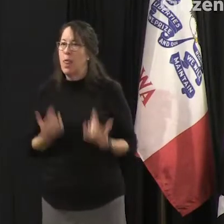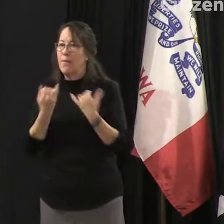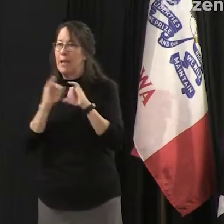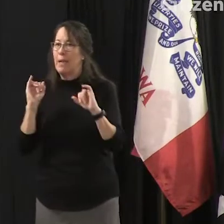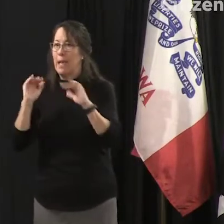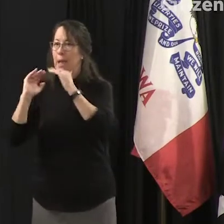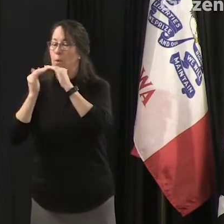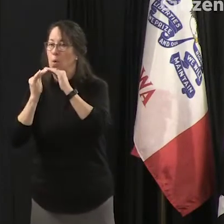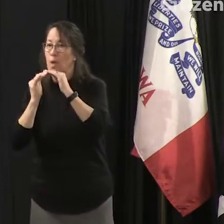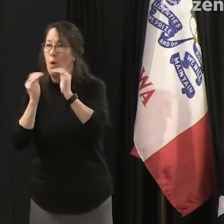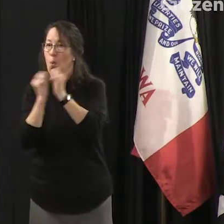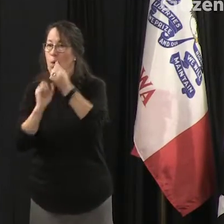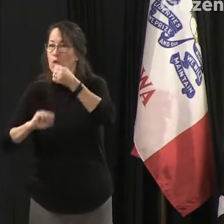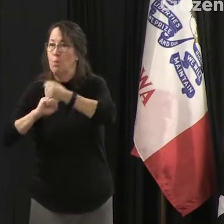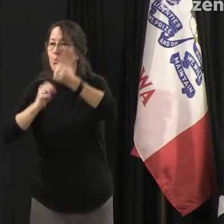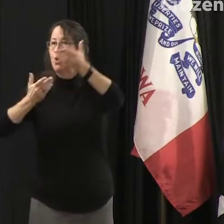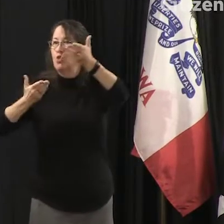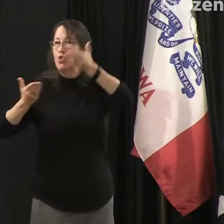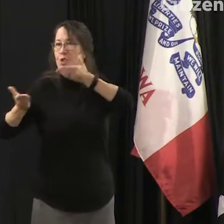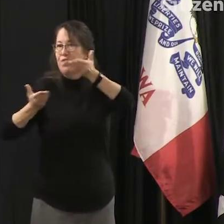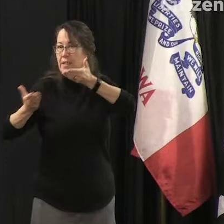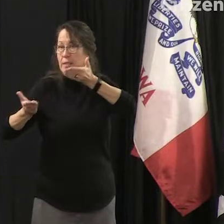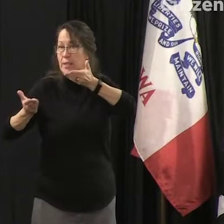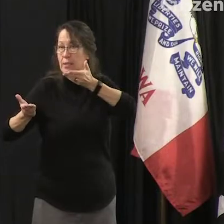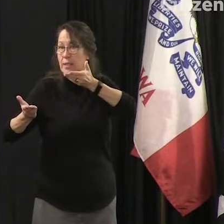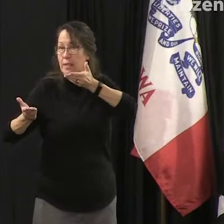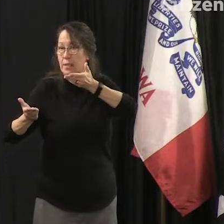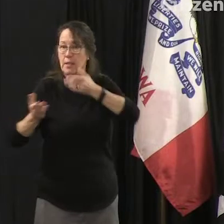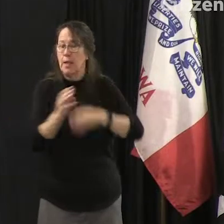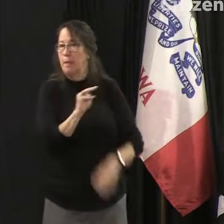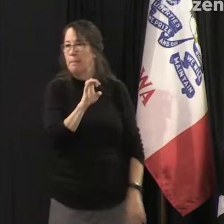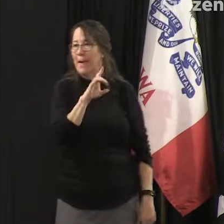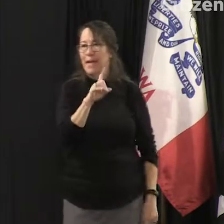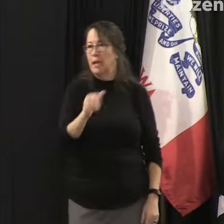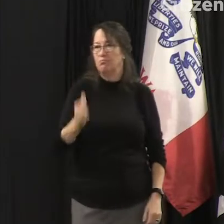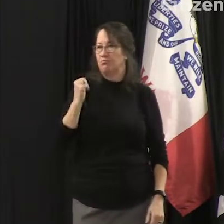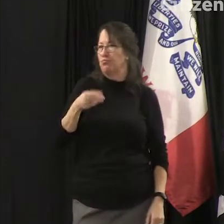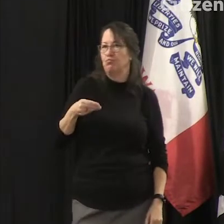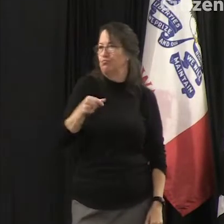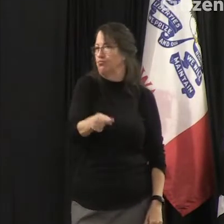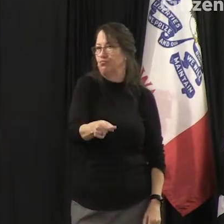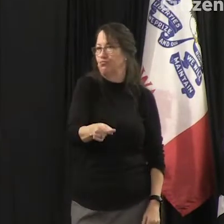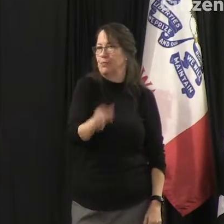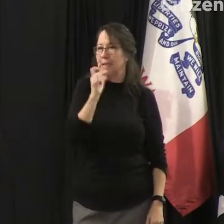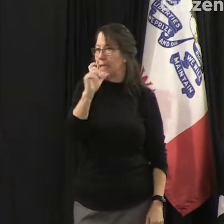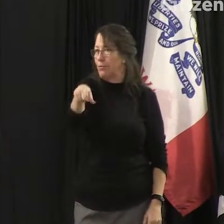in the community with support services, Medicaid doesn't have to pay for that.